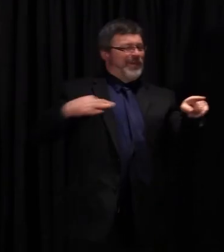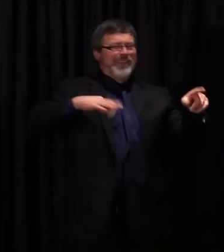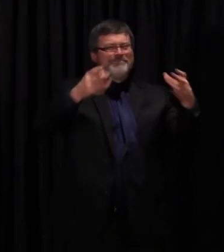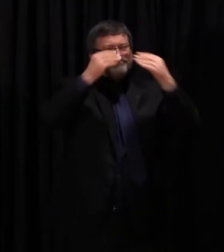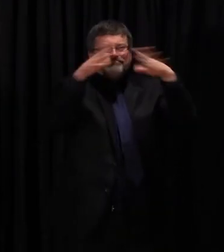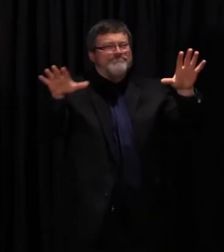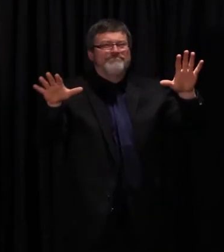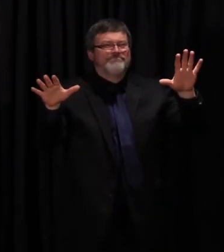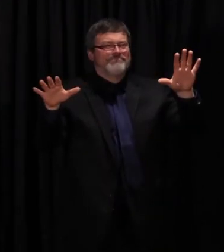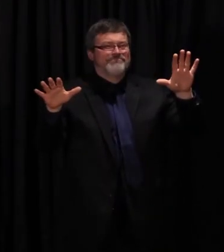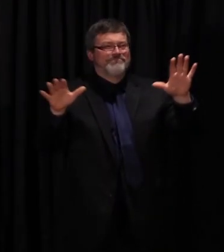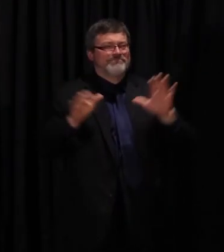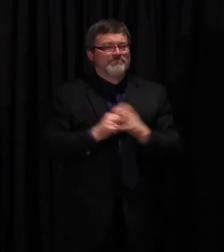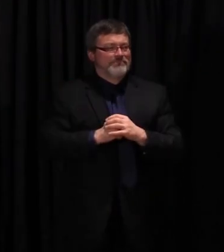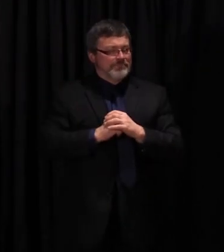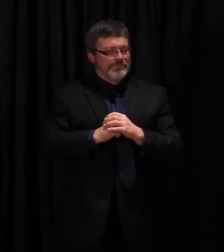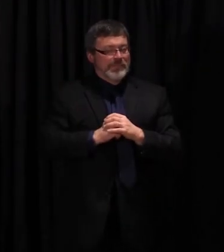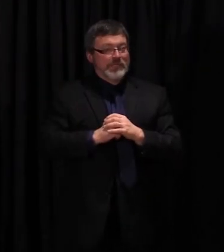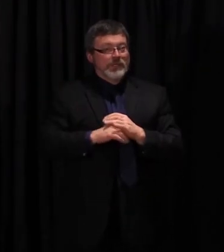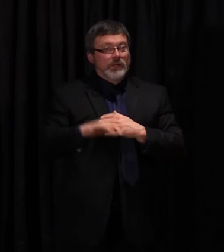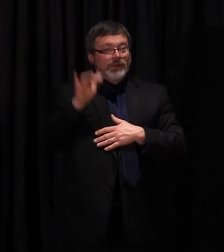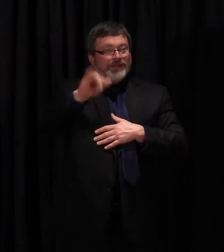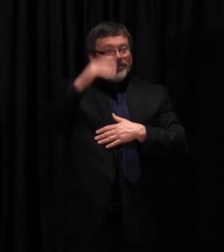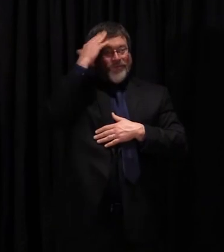I guess that's why he never ran for office.